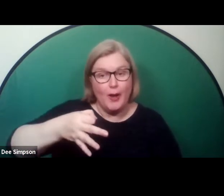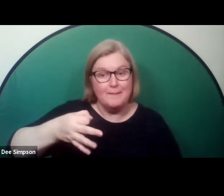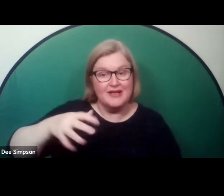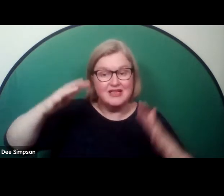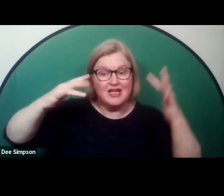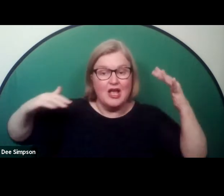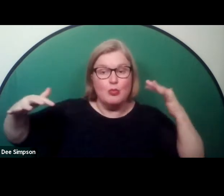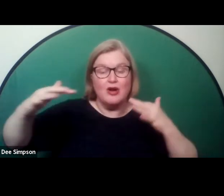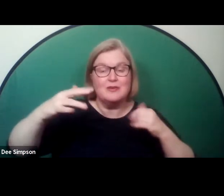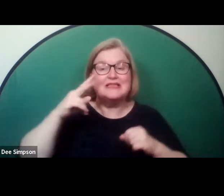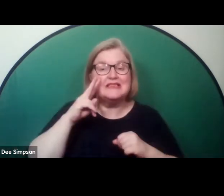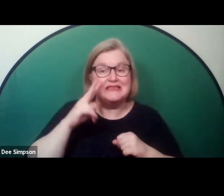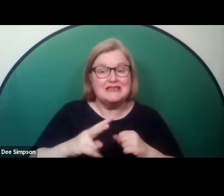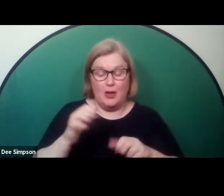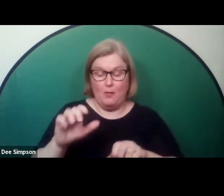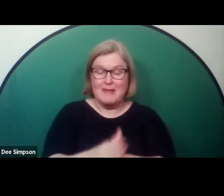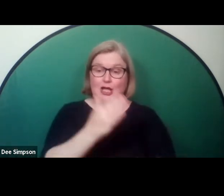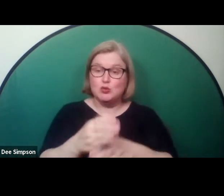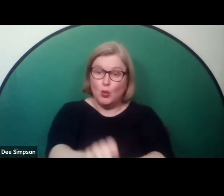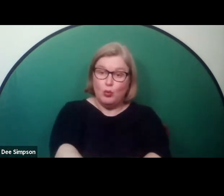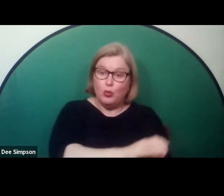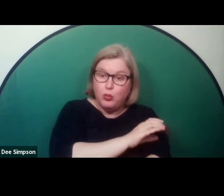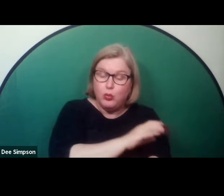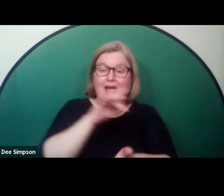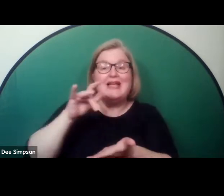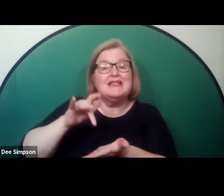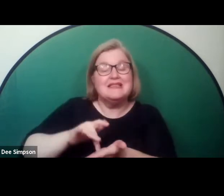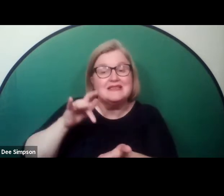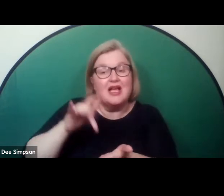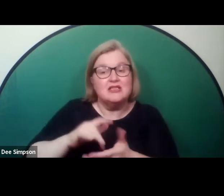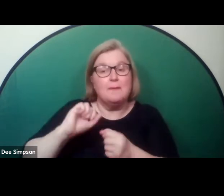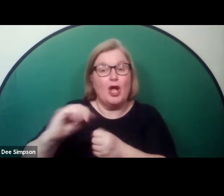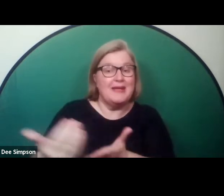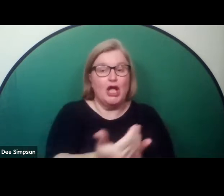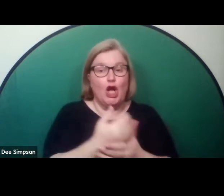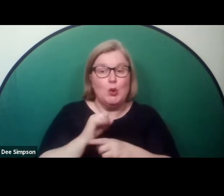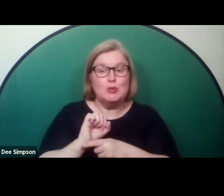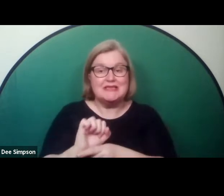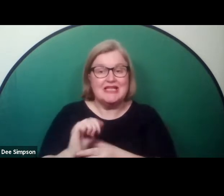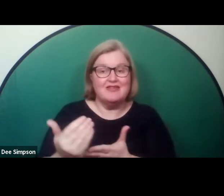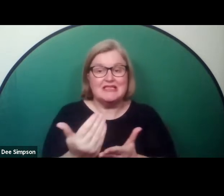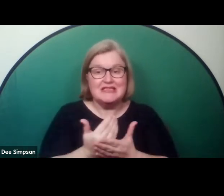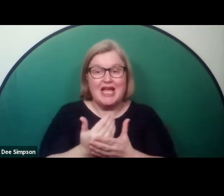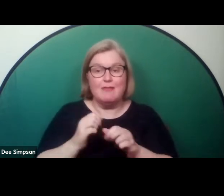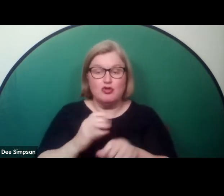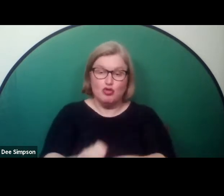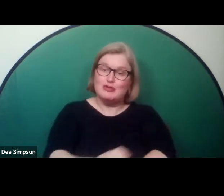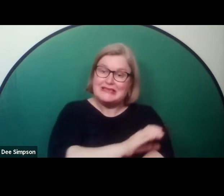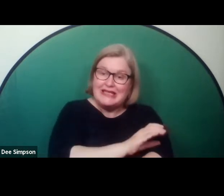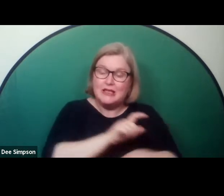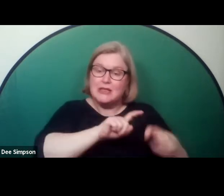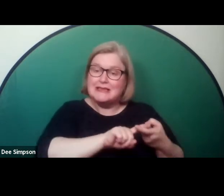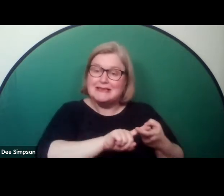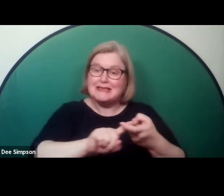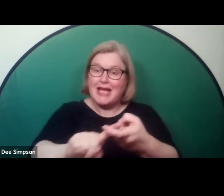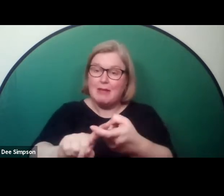SDG 11 calls to make cities and human settlements inclusive, safe, resilient, and sustainable for all.